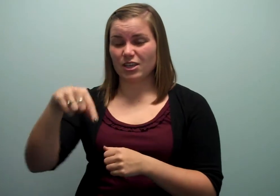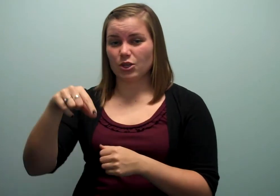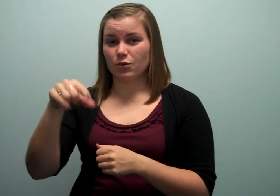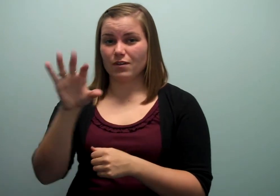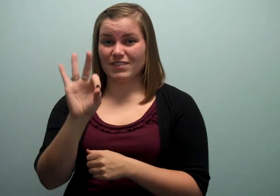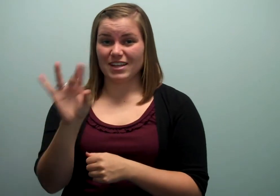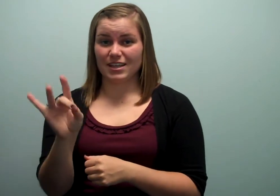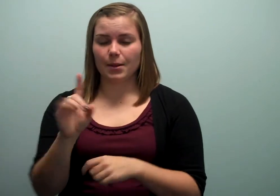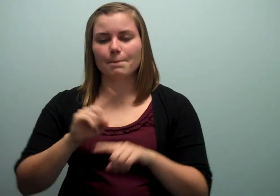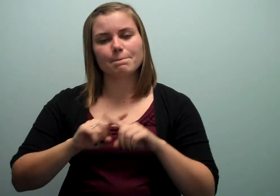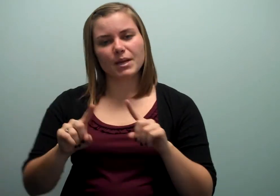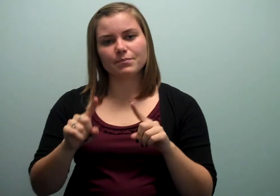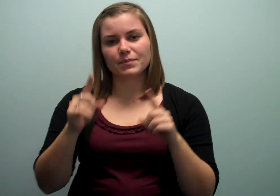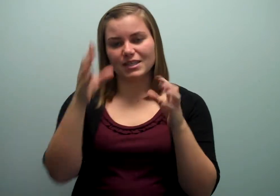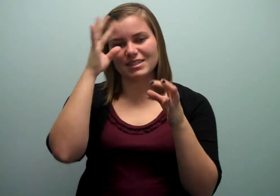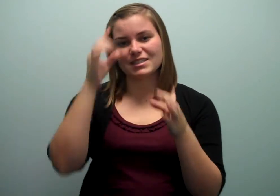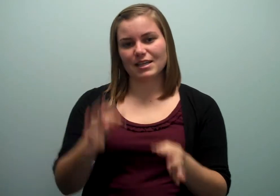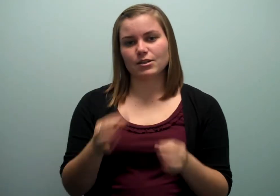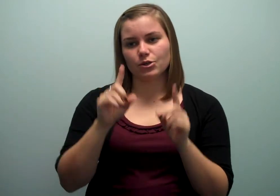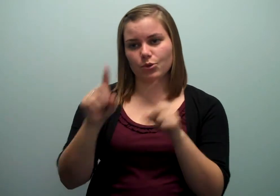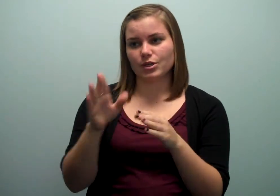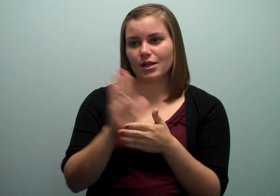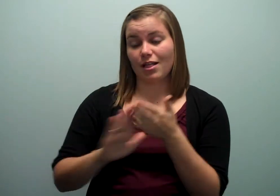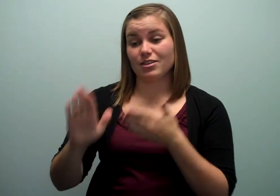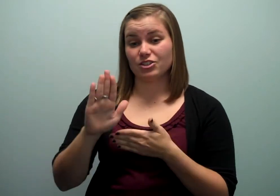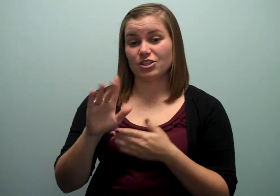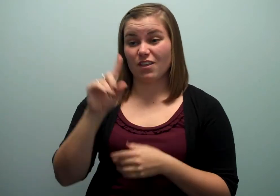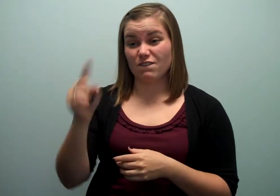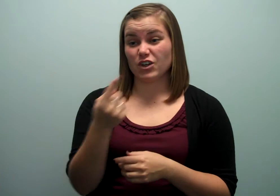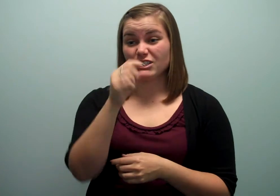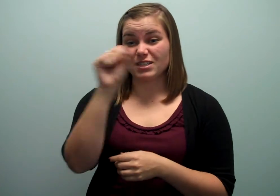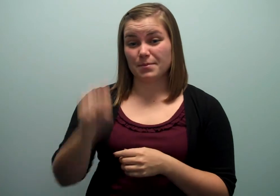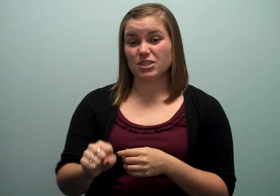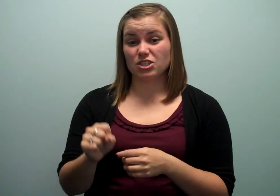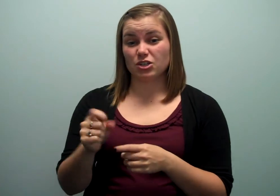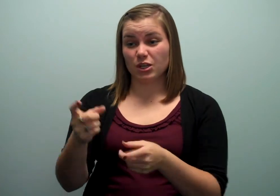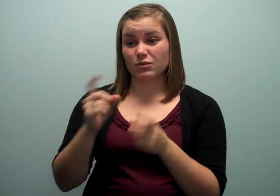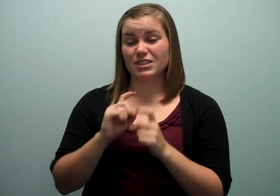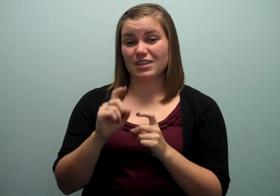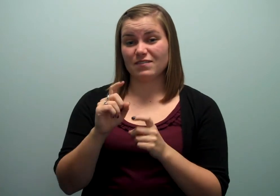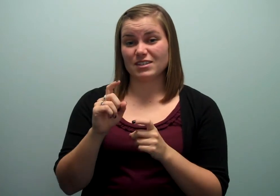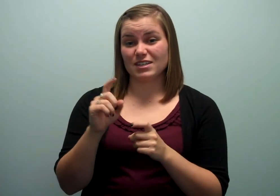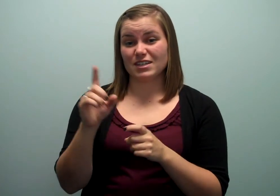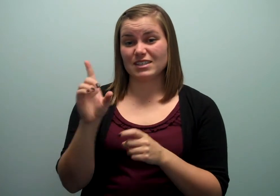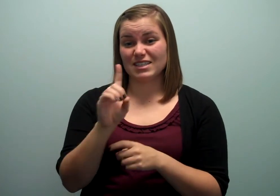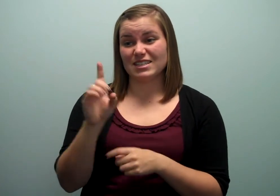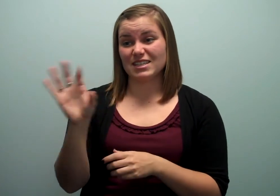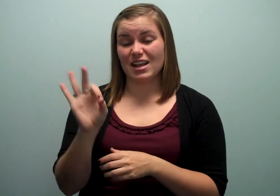go to college. His first term he received D's and F's. His second term was no